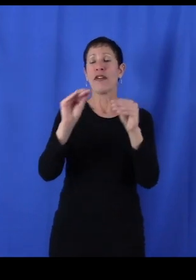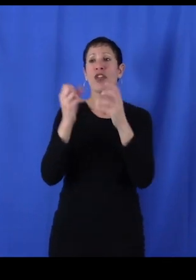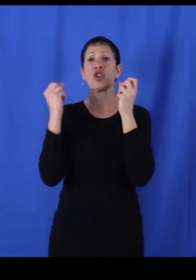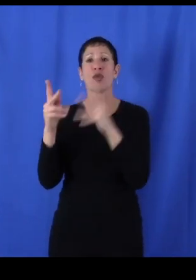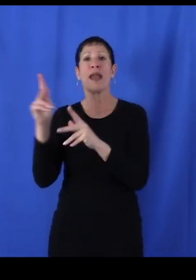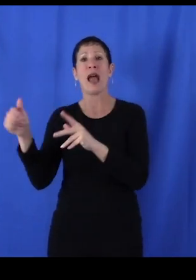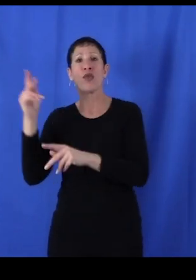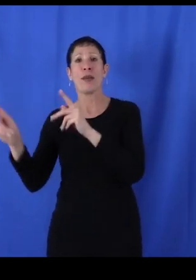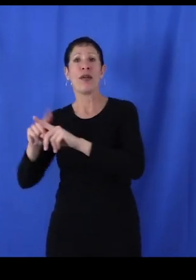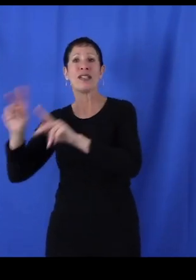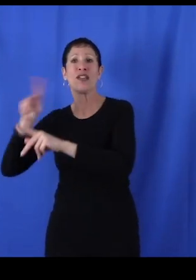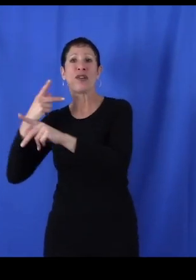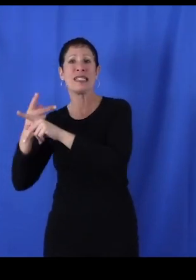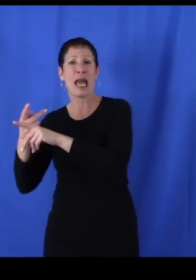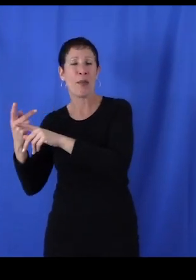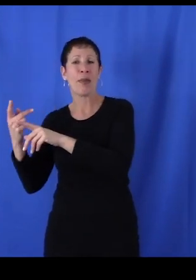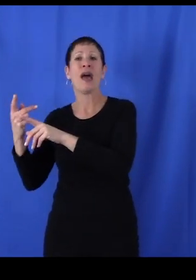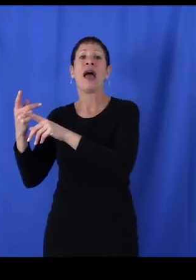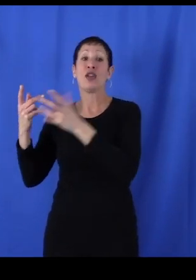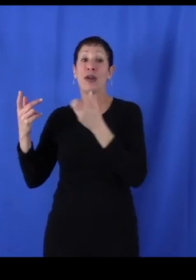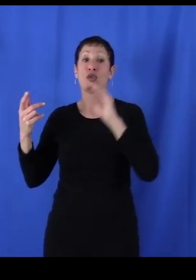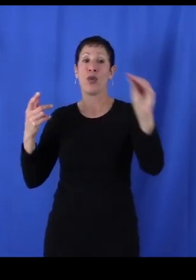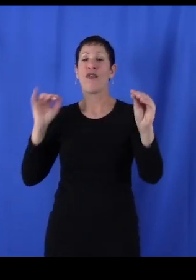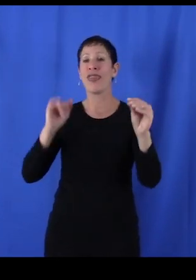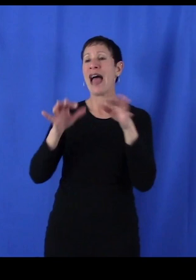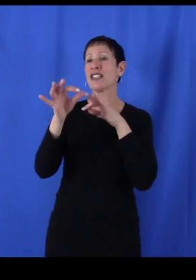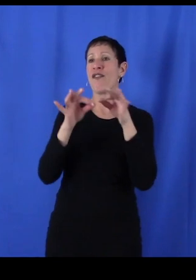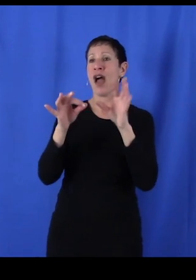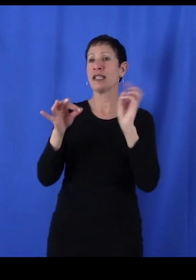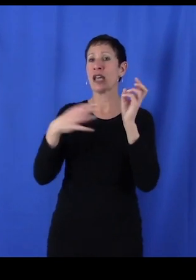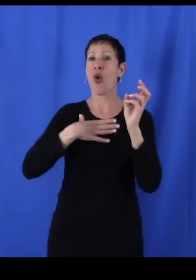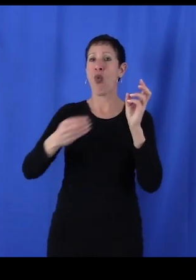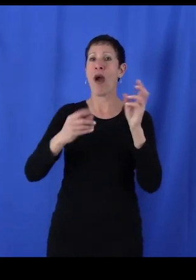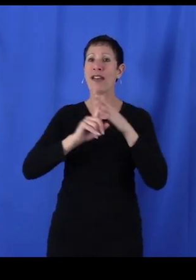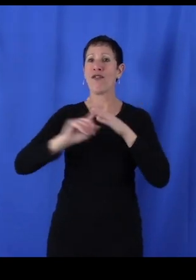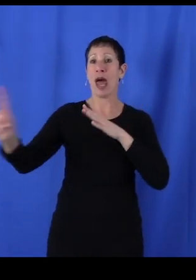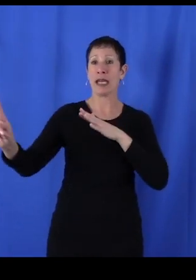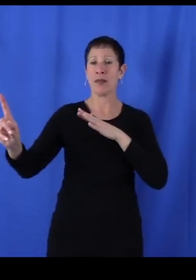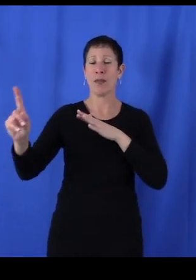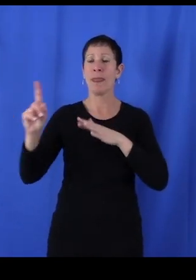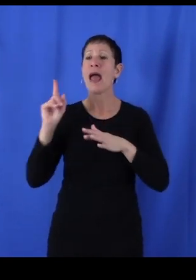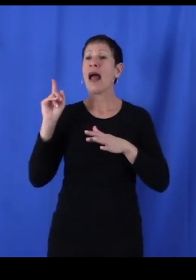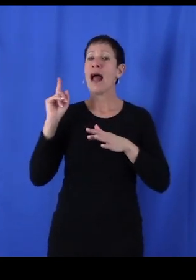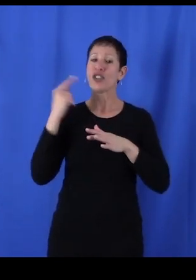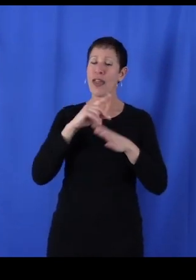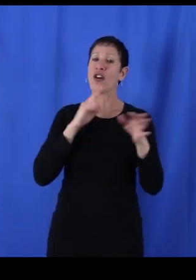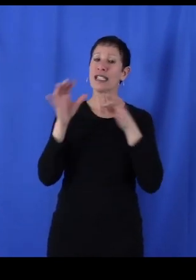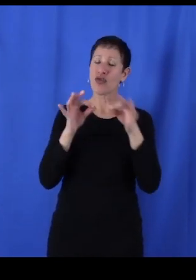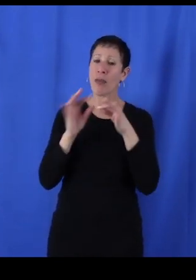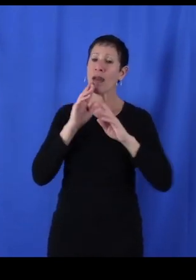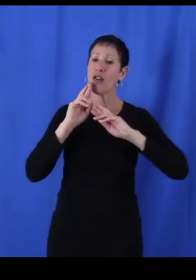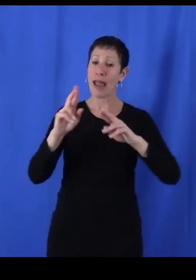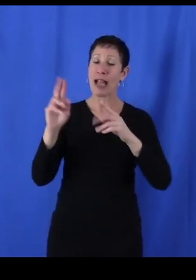different type, actually defines white flight. So what they're describing is actually a reaction